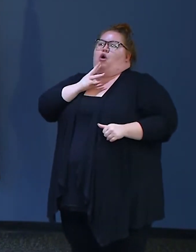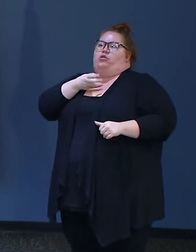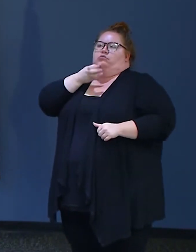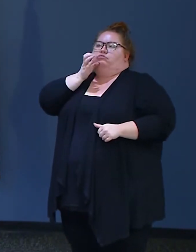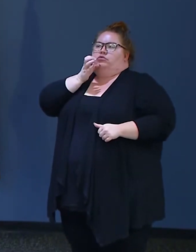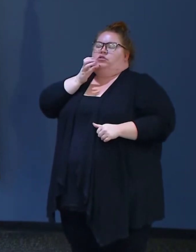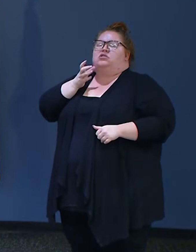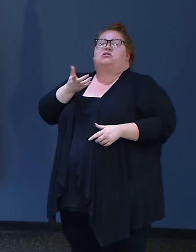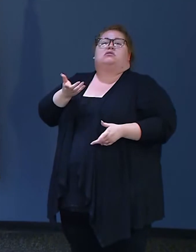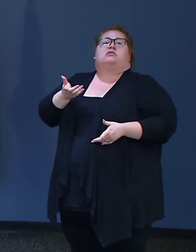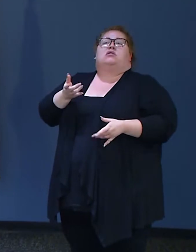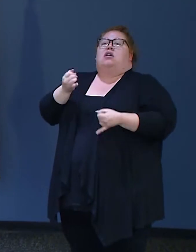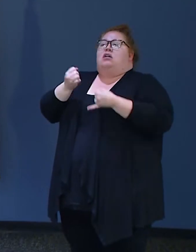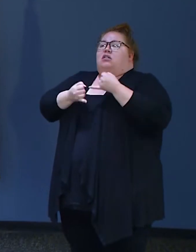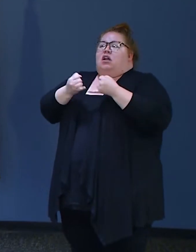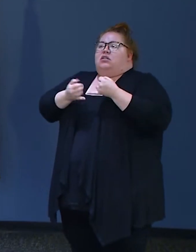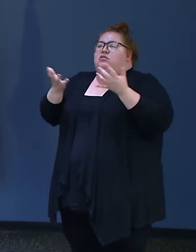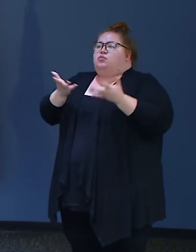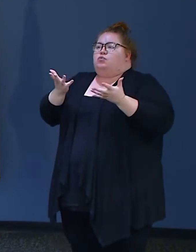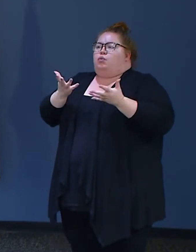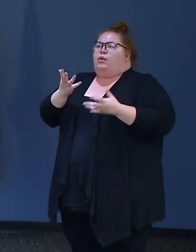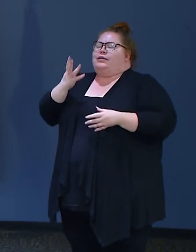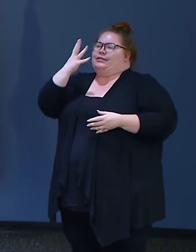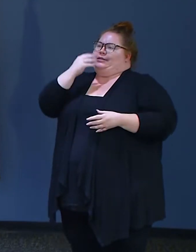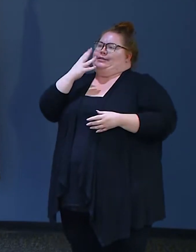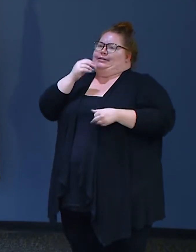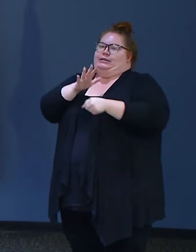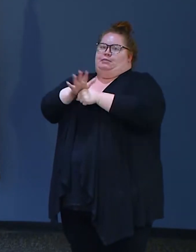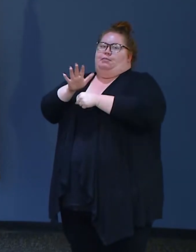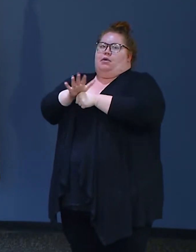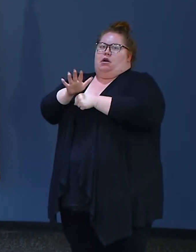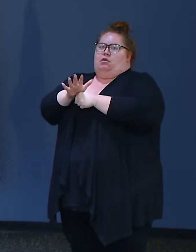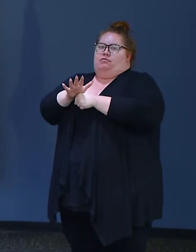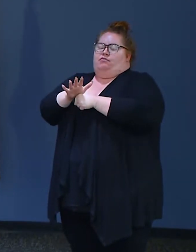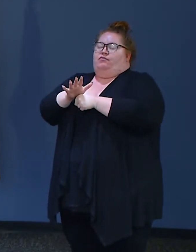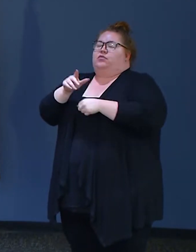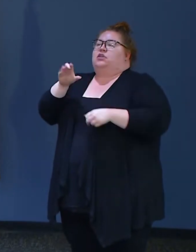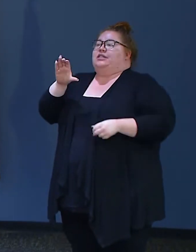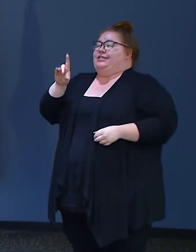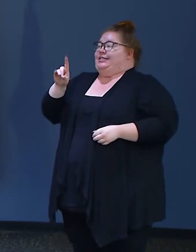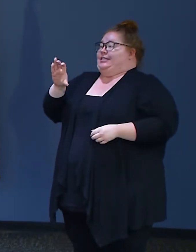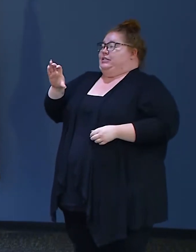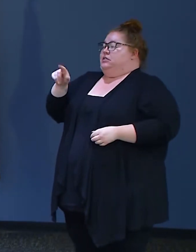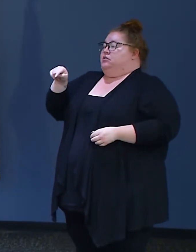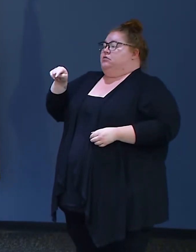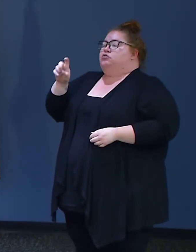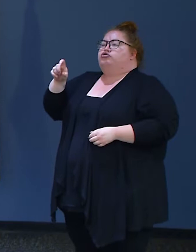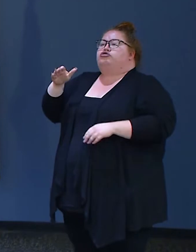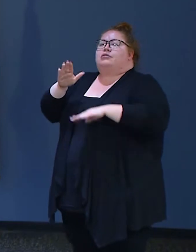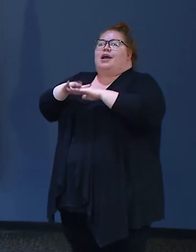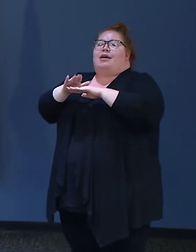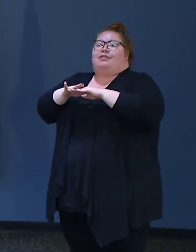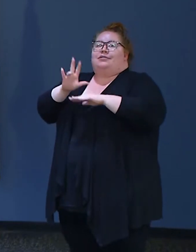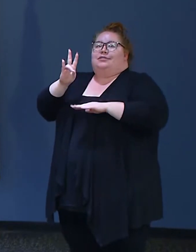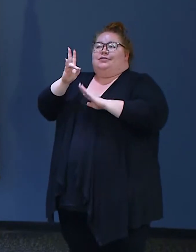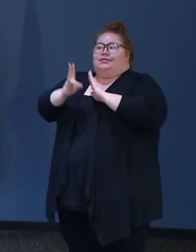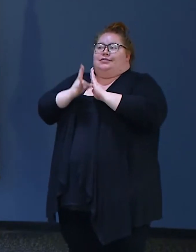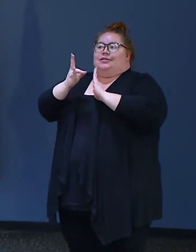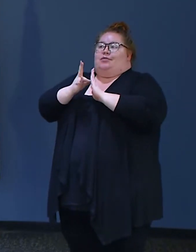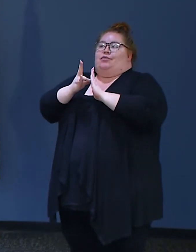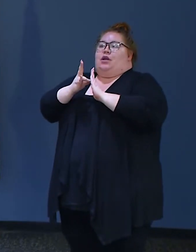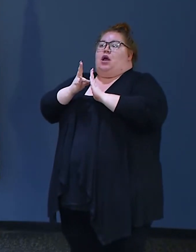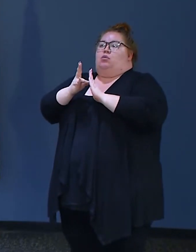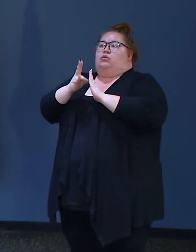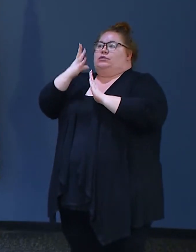rest. You know, according to the Centers for Disease Control, adults should get at least 7 hours of rest a night. I definitely need to hear